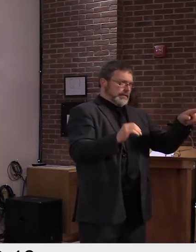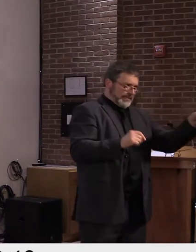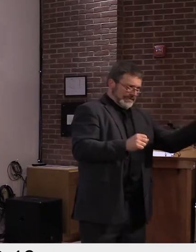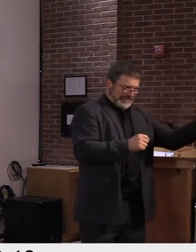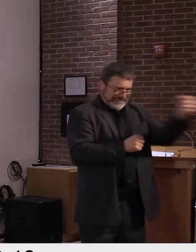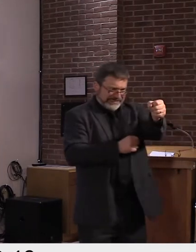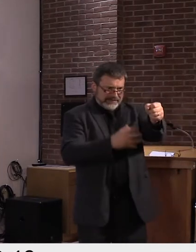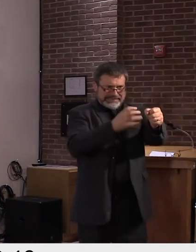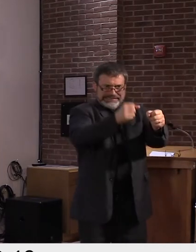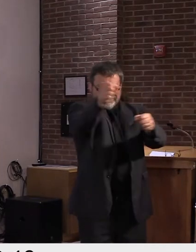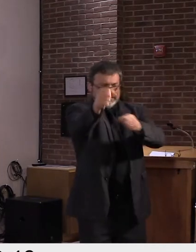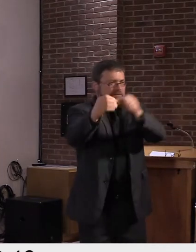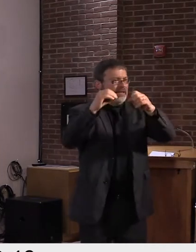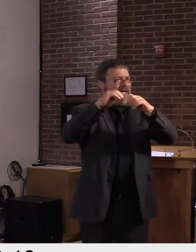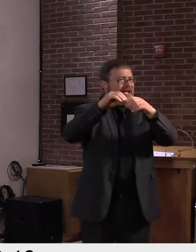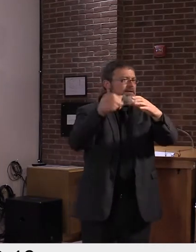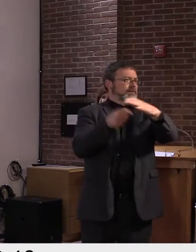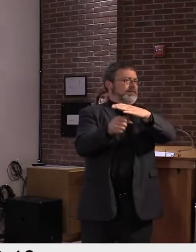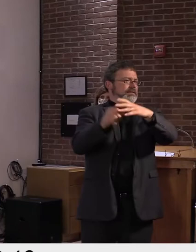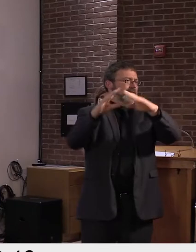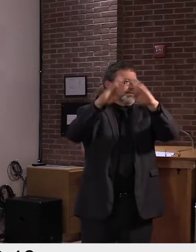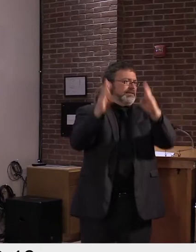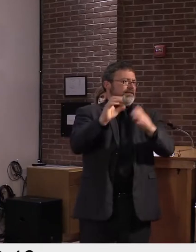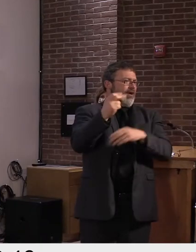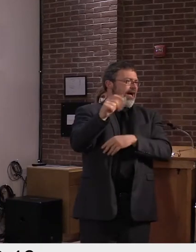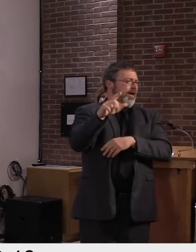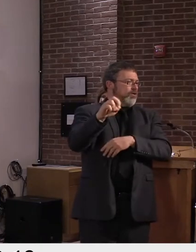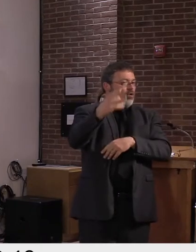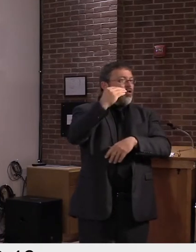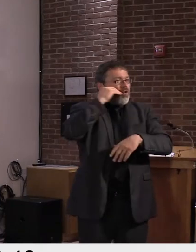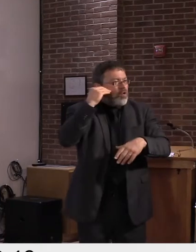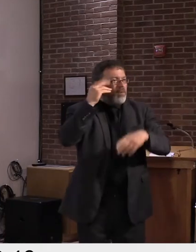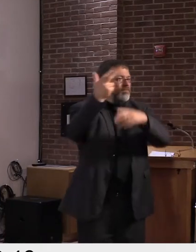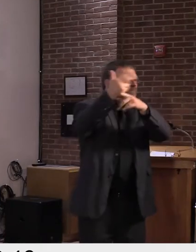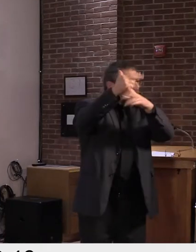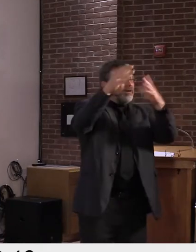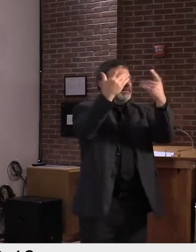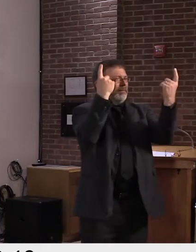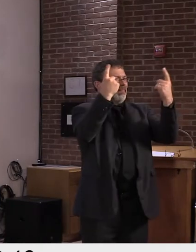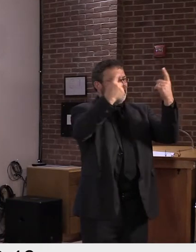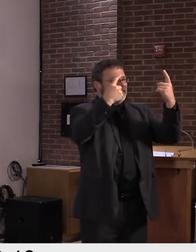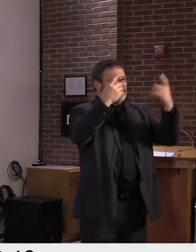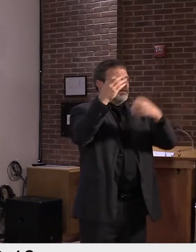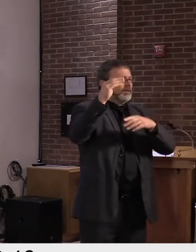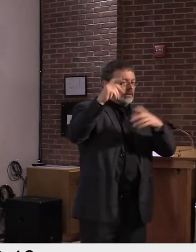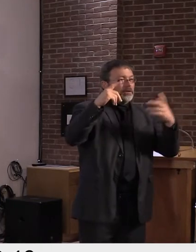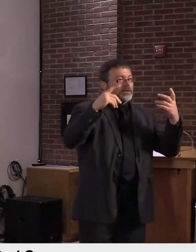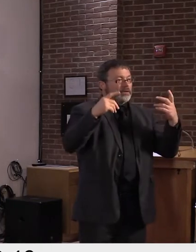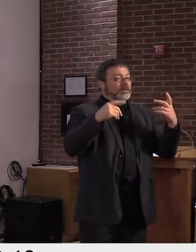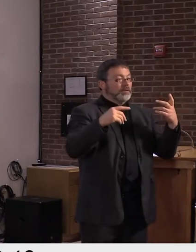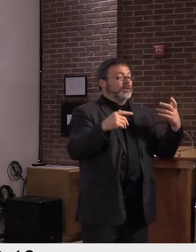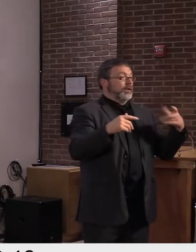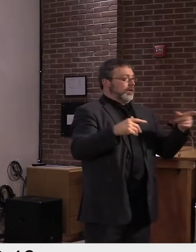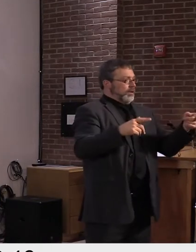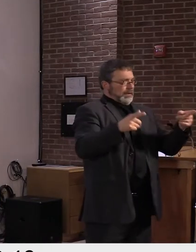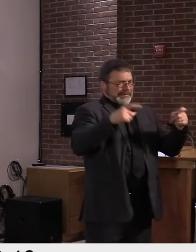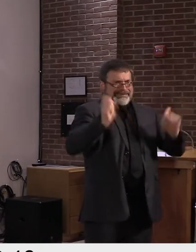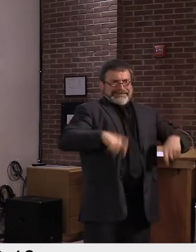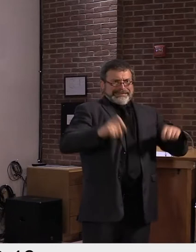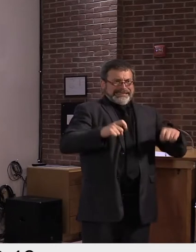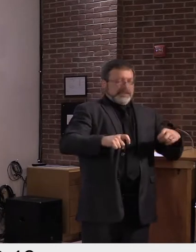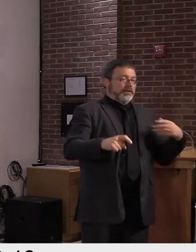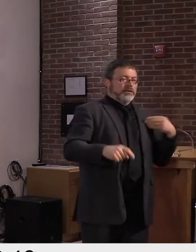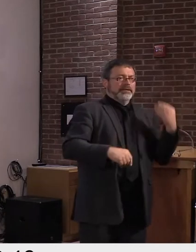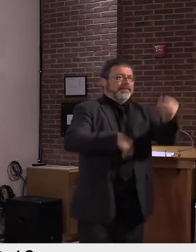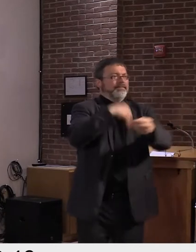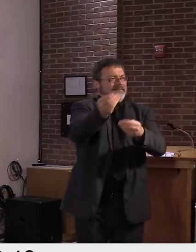house, had ready and continued access to naloxone. We also opened up the website that I've mentioned